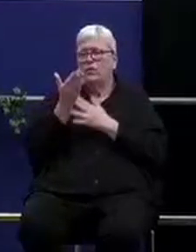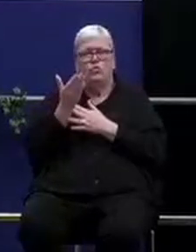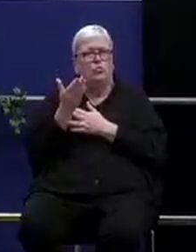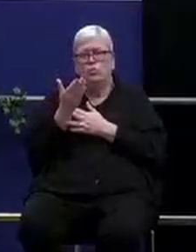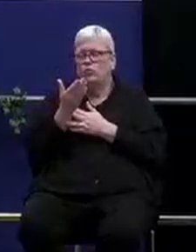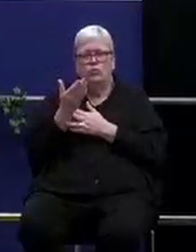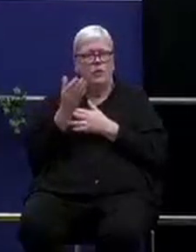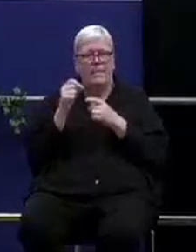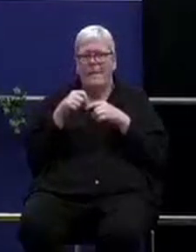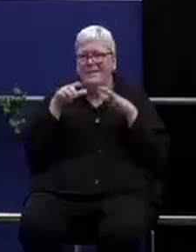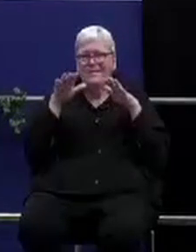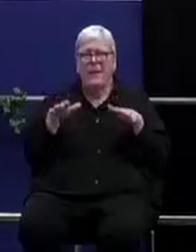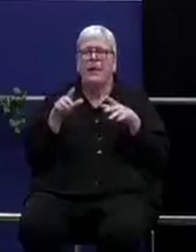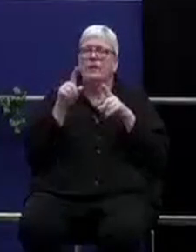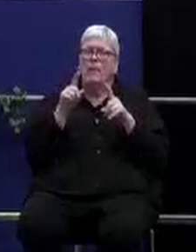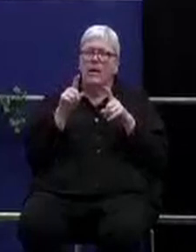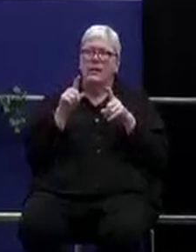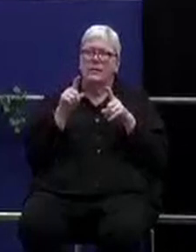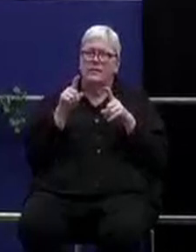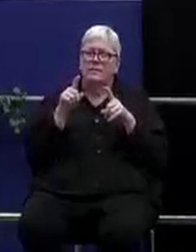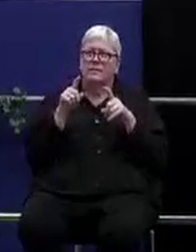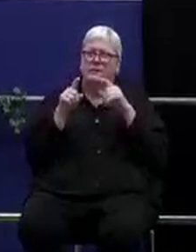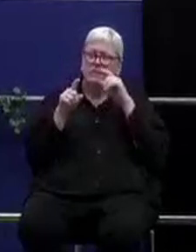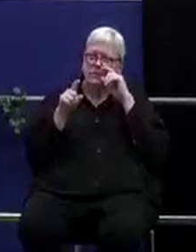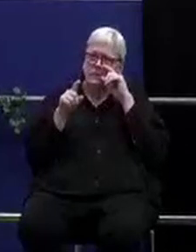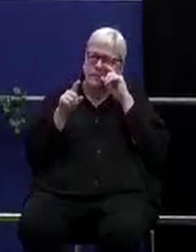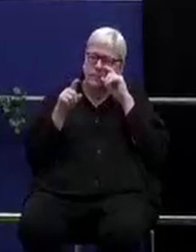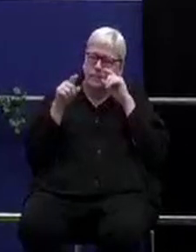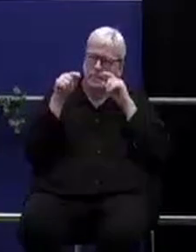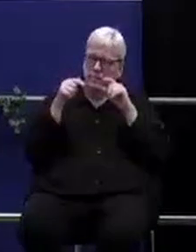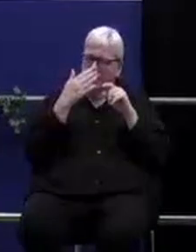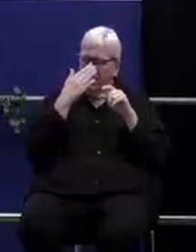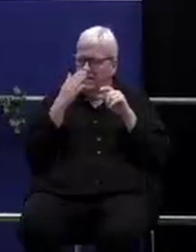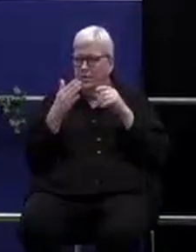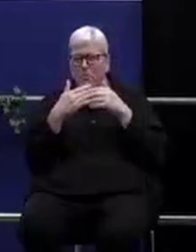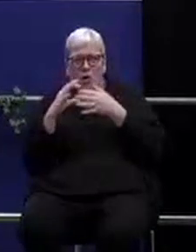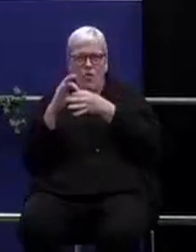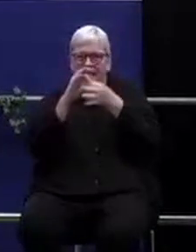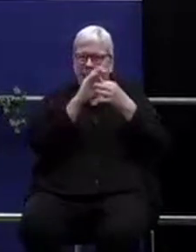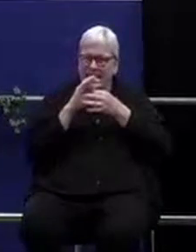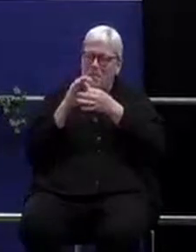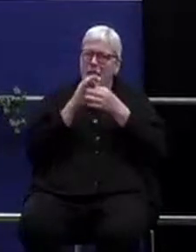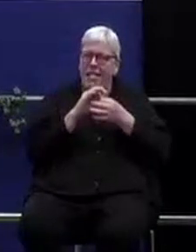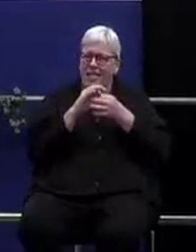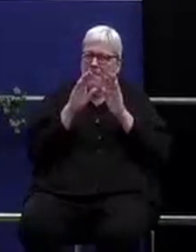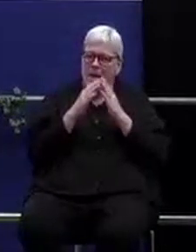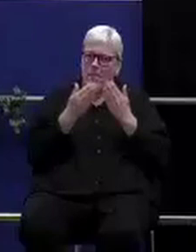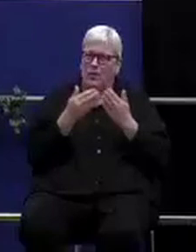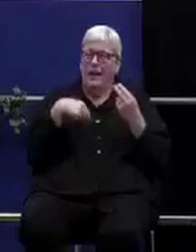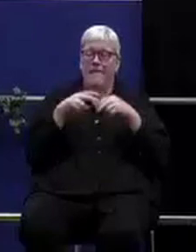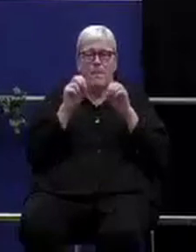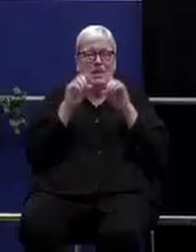helped was making me think, well, actually, this seems a lot more relatable to people now. Perhaps if the pandemic hadn't